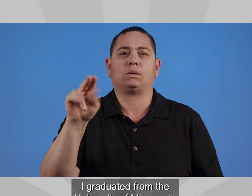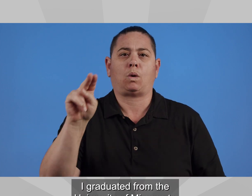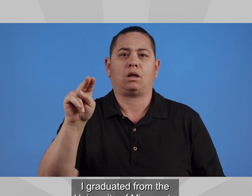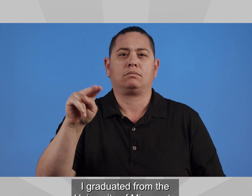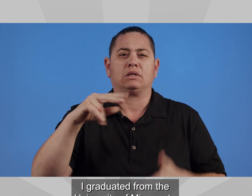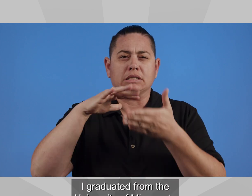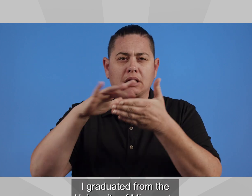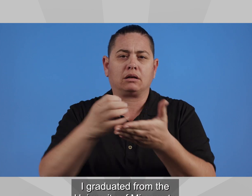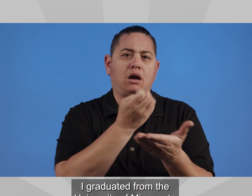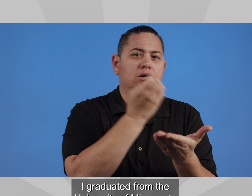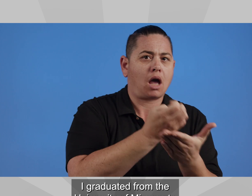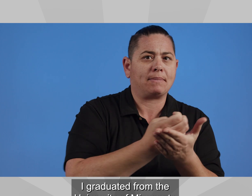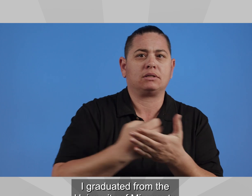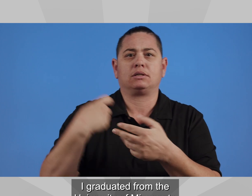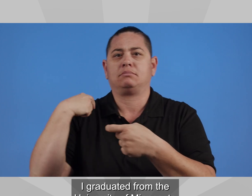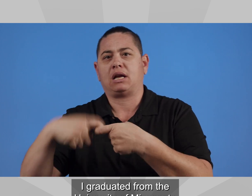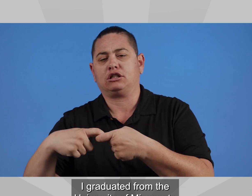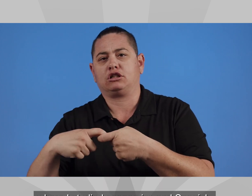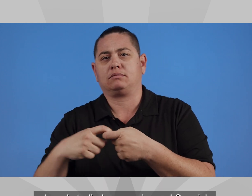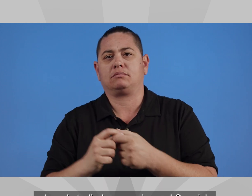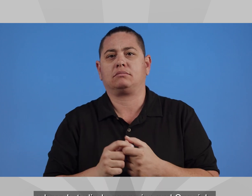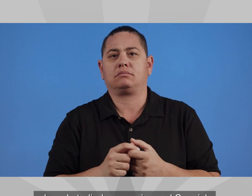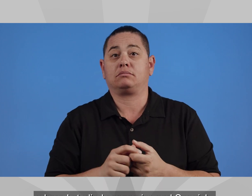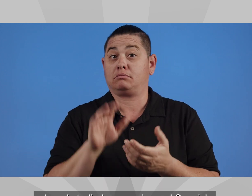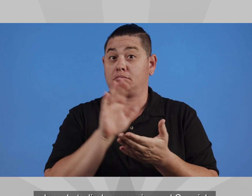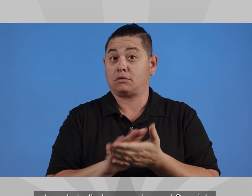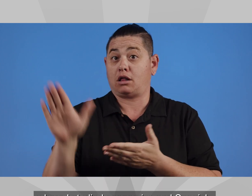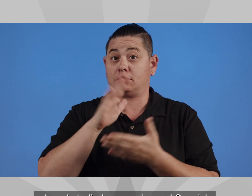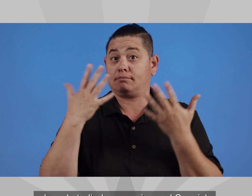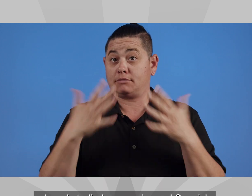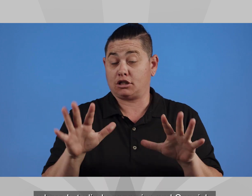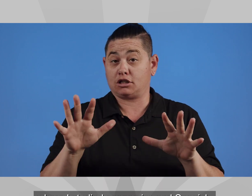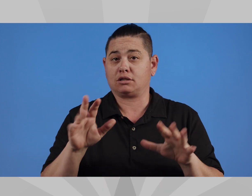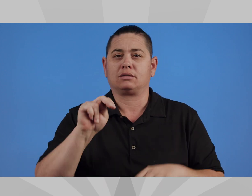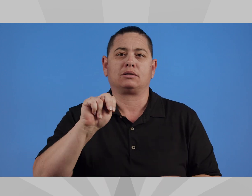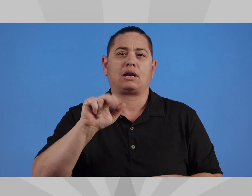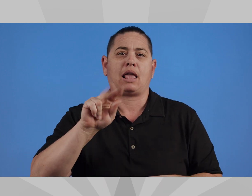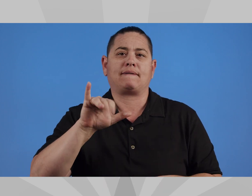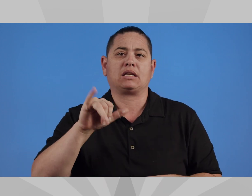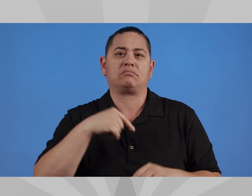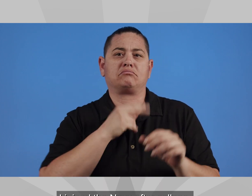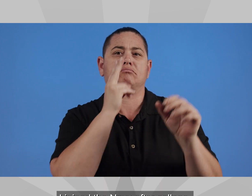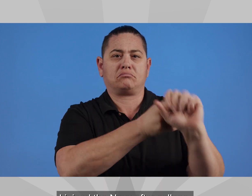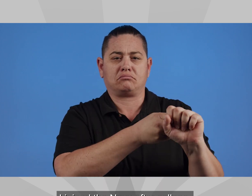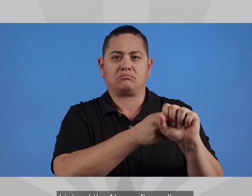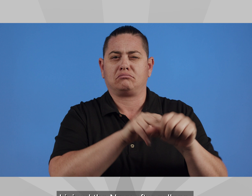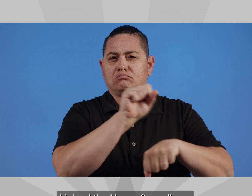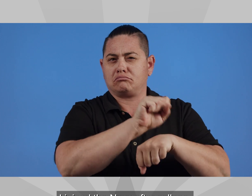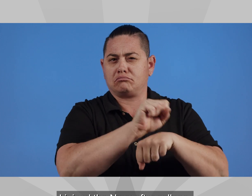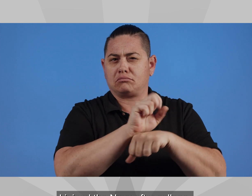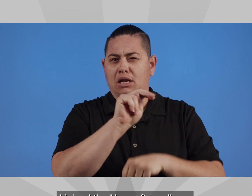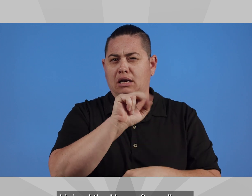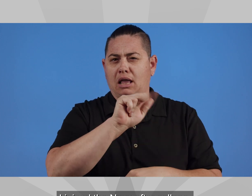I graduated from the University of Minnesota, where I studied economics and Spanish. I joined the